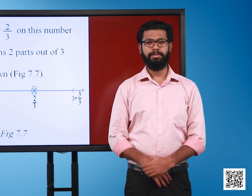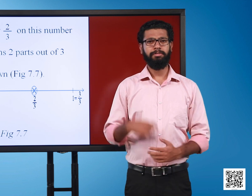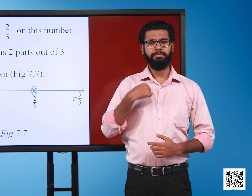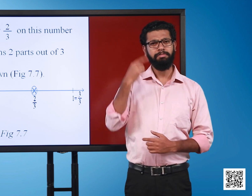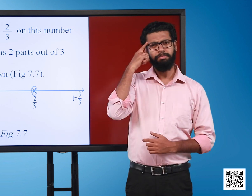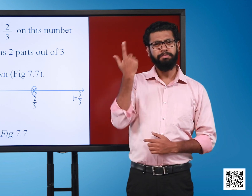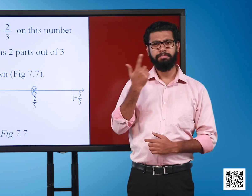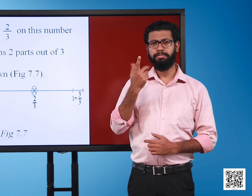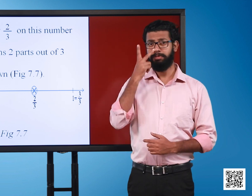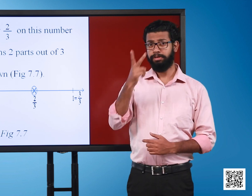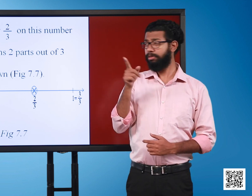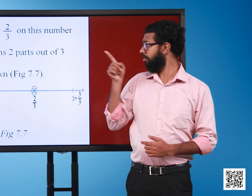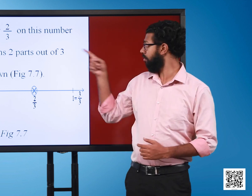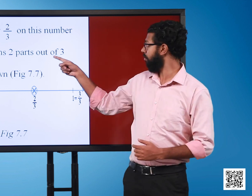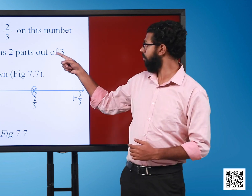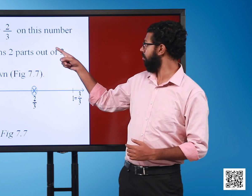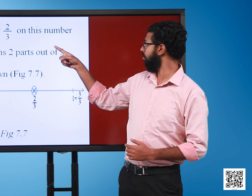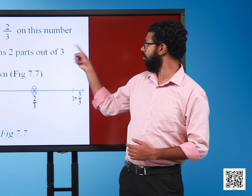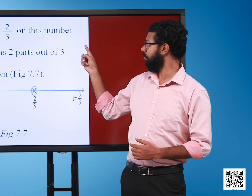Can we show 2/3 on this number line?